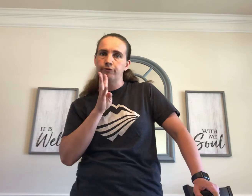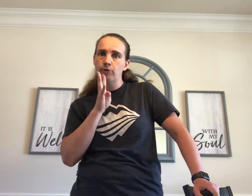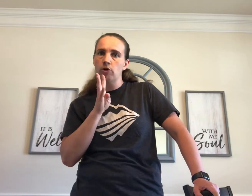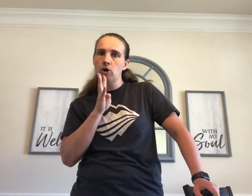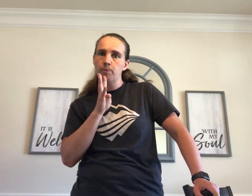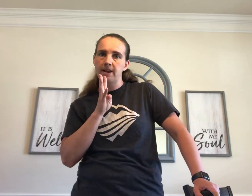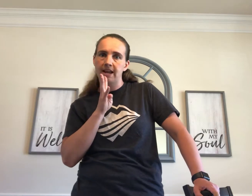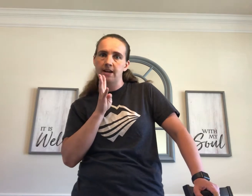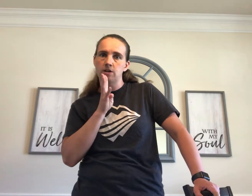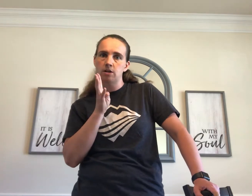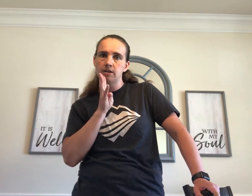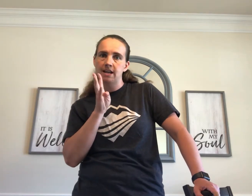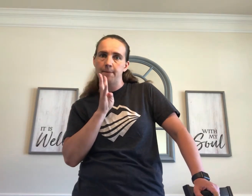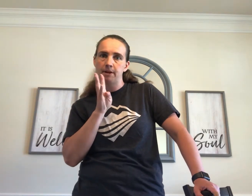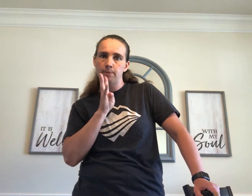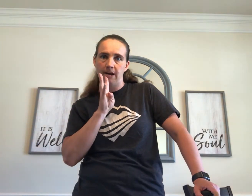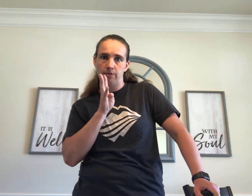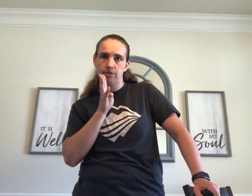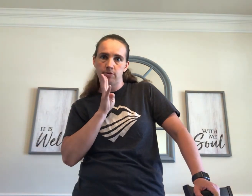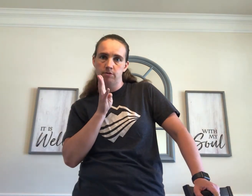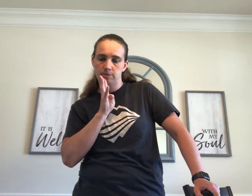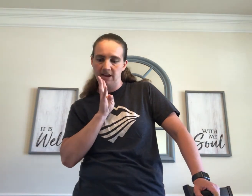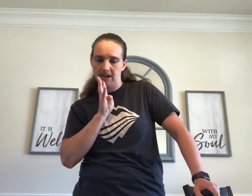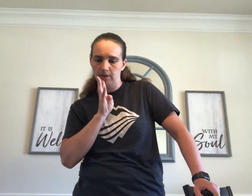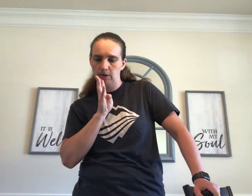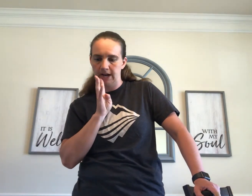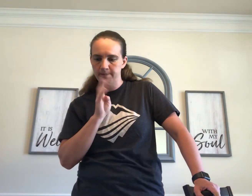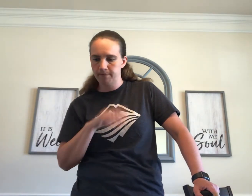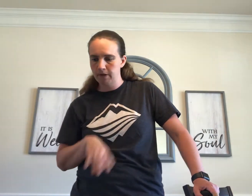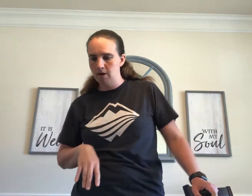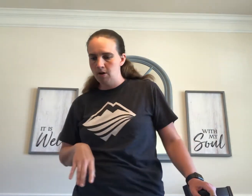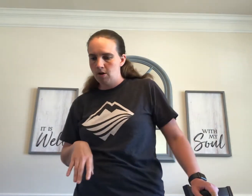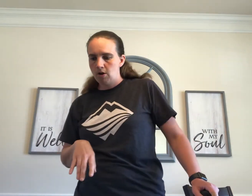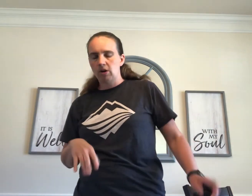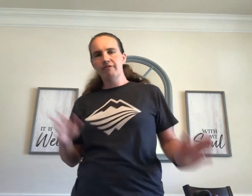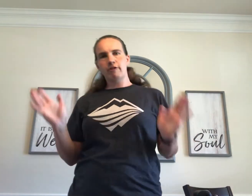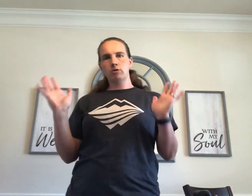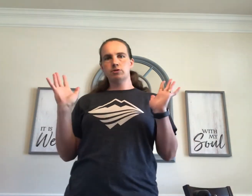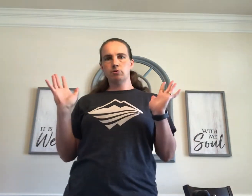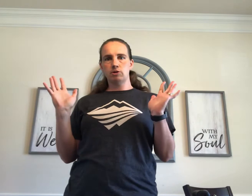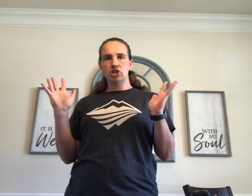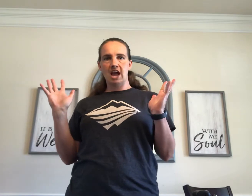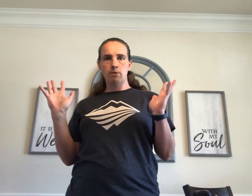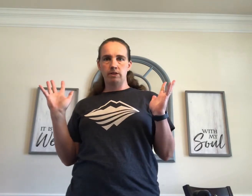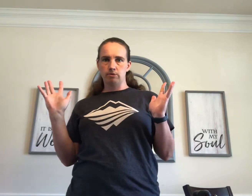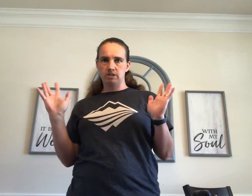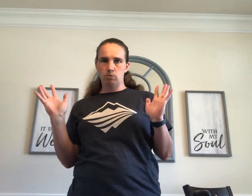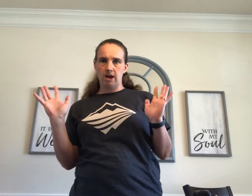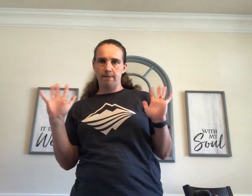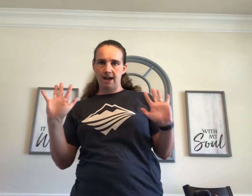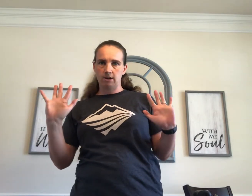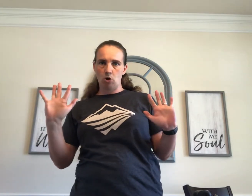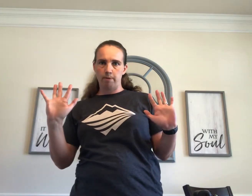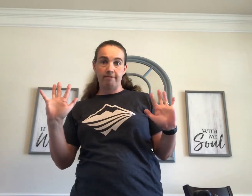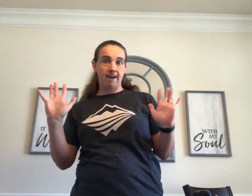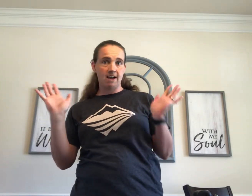4 open hand, tapping your mouth, speak, okay? Converse or chat, we learned this a while back. Open 5